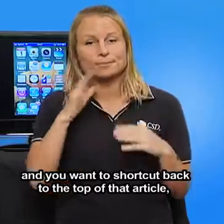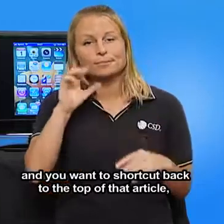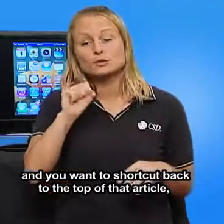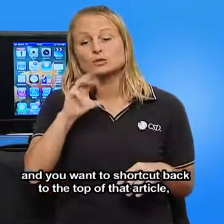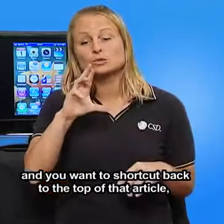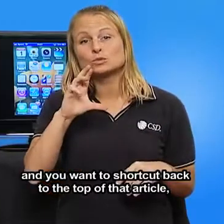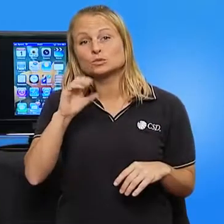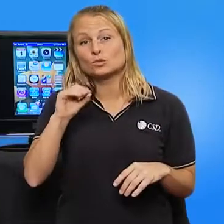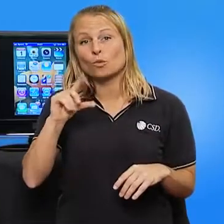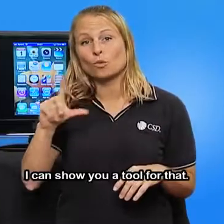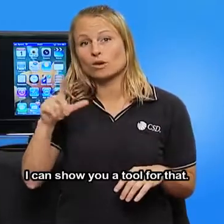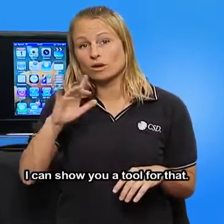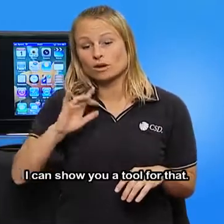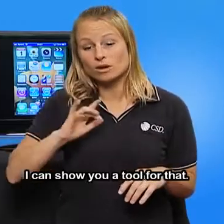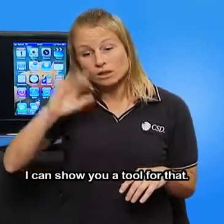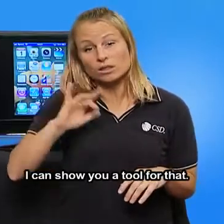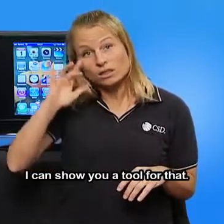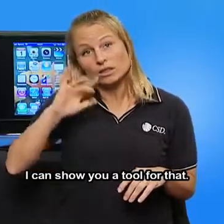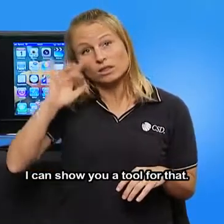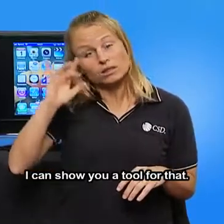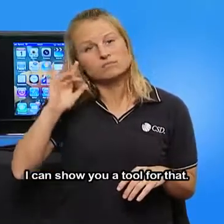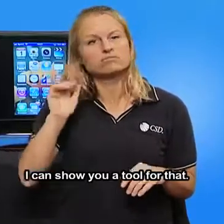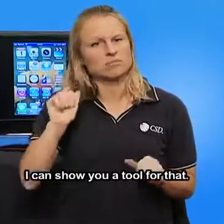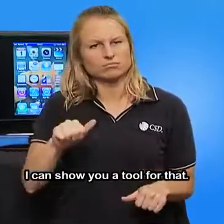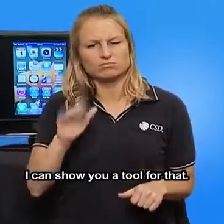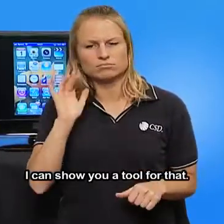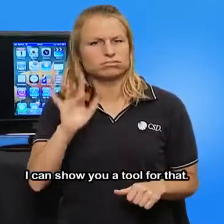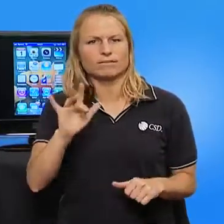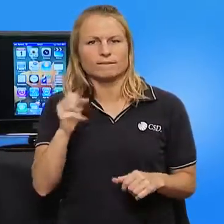article, I can show you a tool for that.